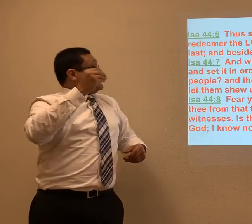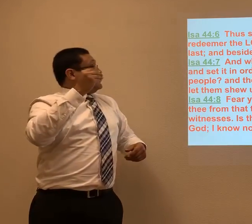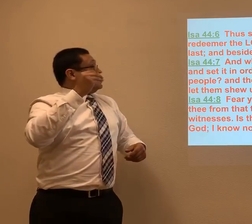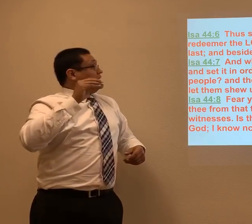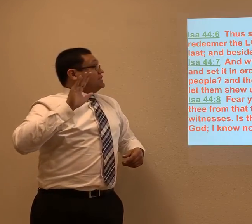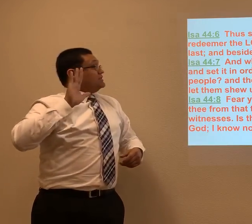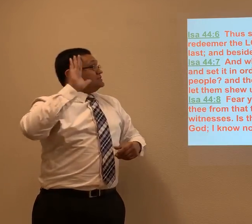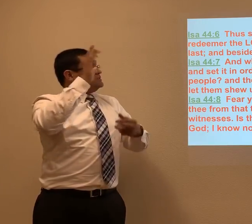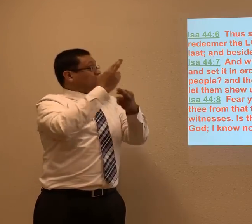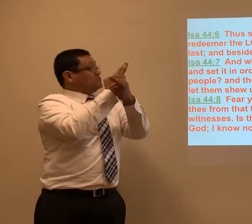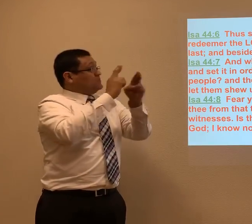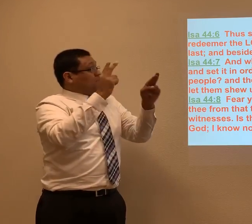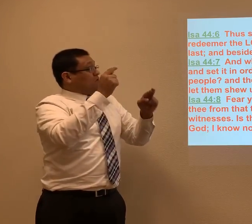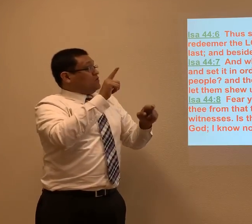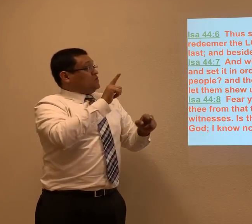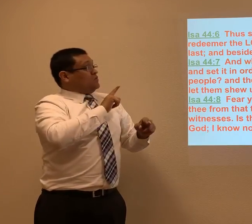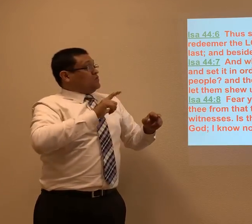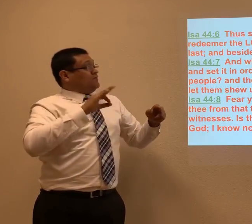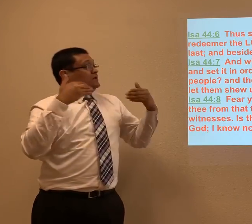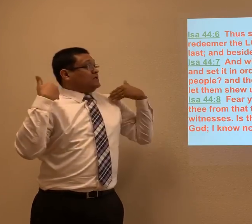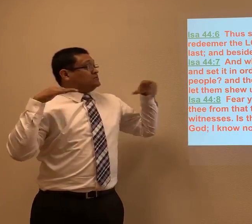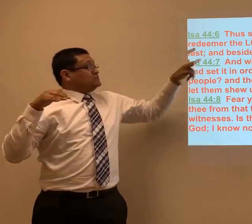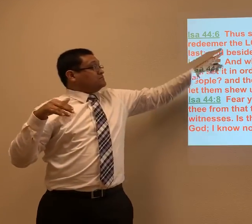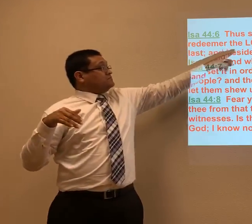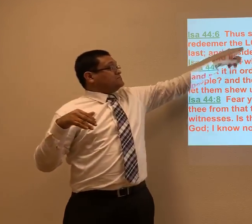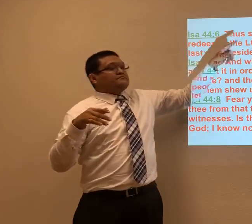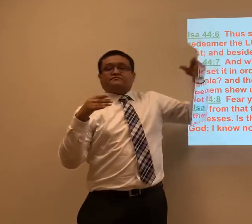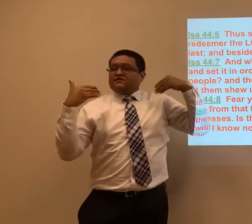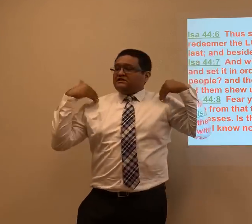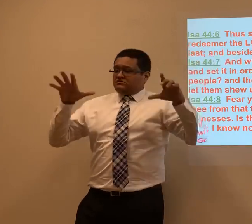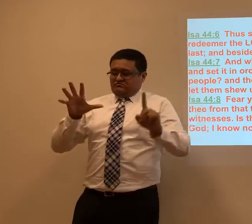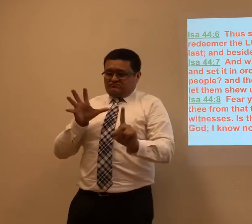the King of Israel and his Redeemer, the Lord, which again,